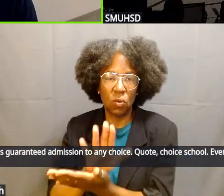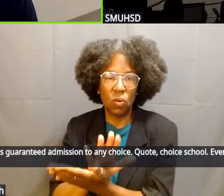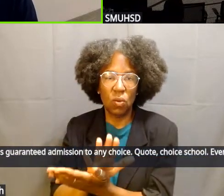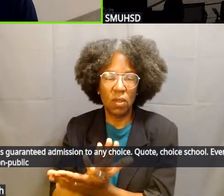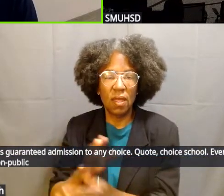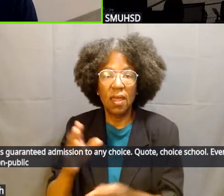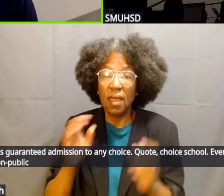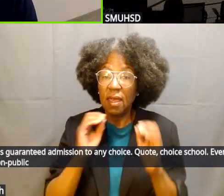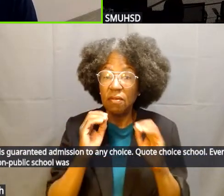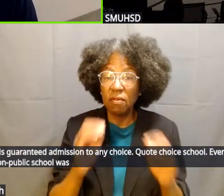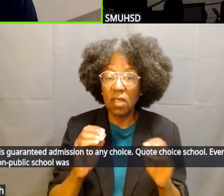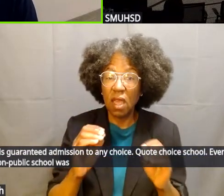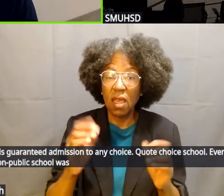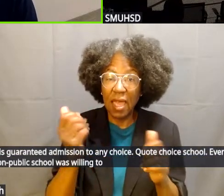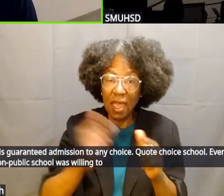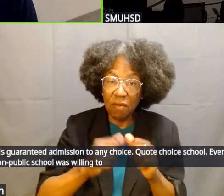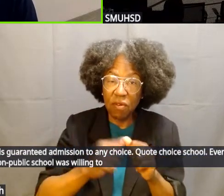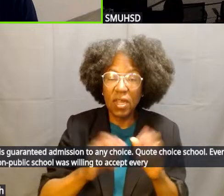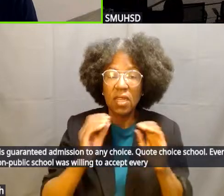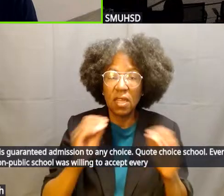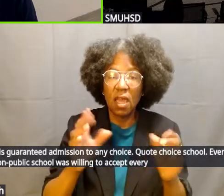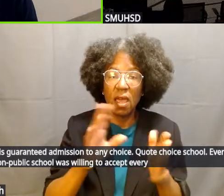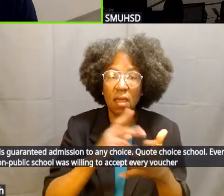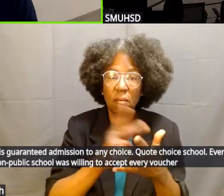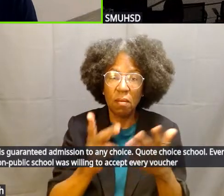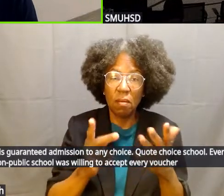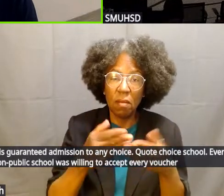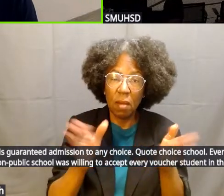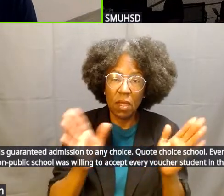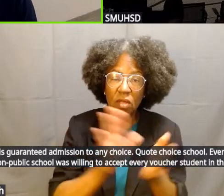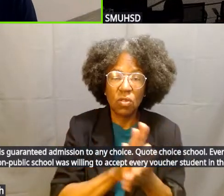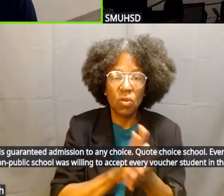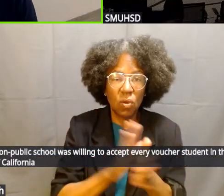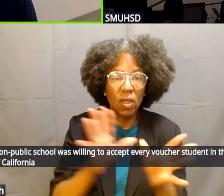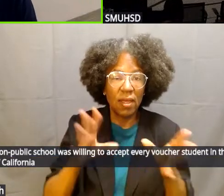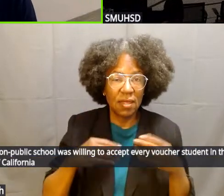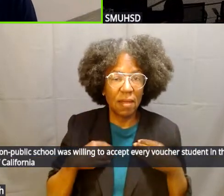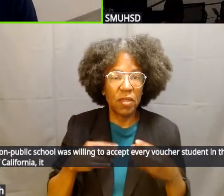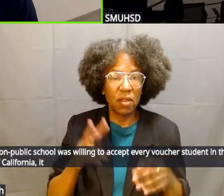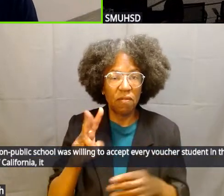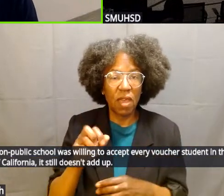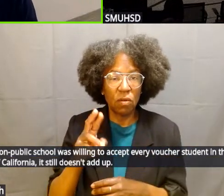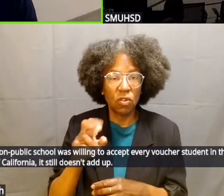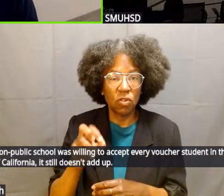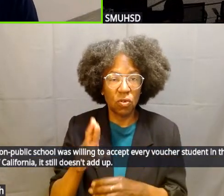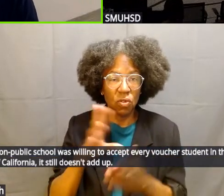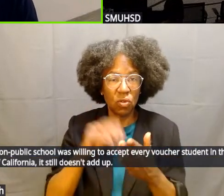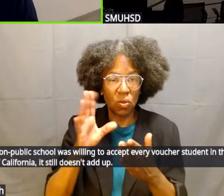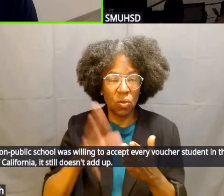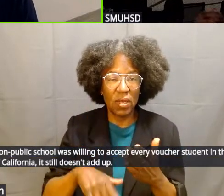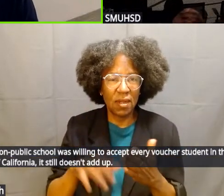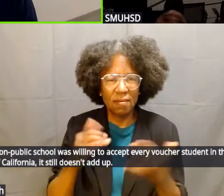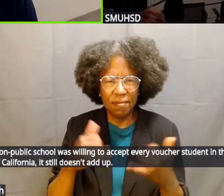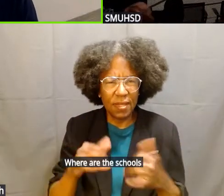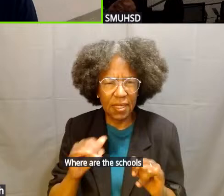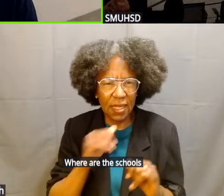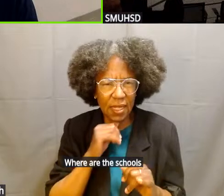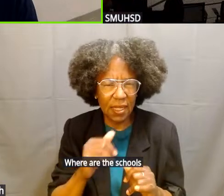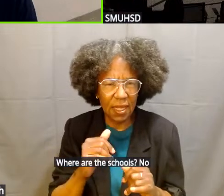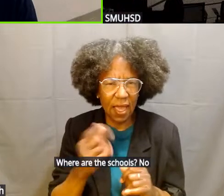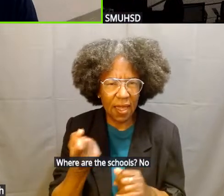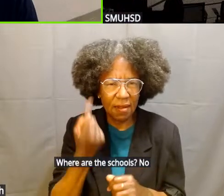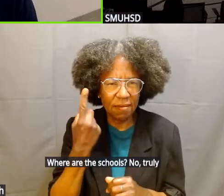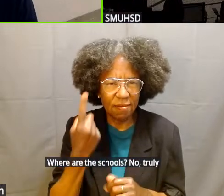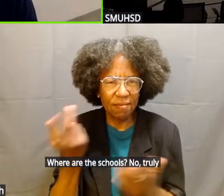was willing to accept every voucher student in the state of California, it still doesn't add up. Where are the schools? No, truly,